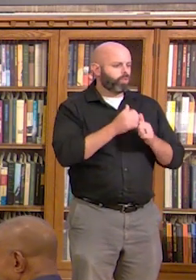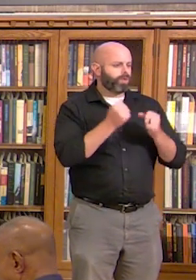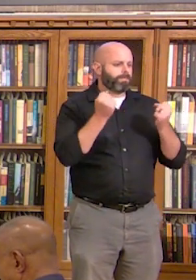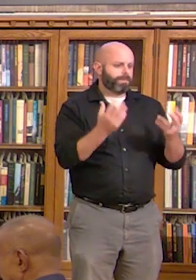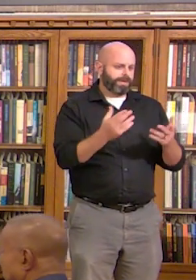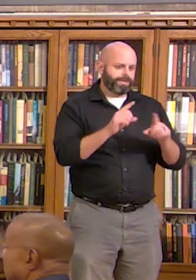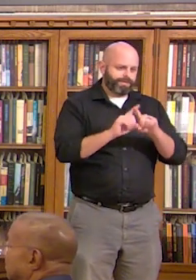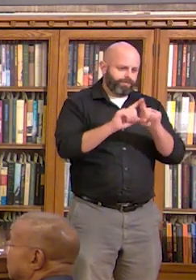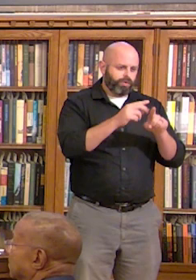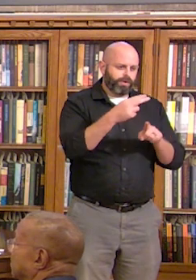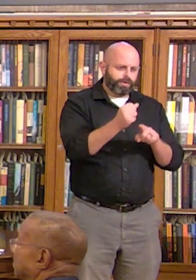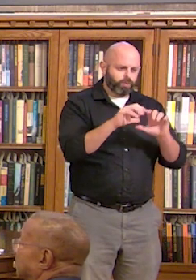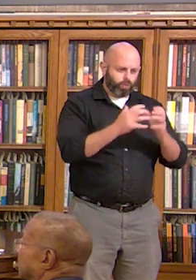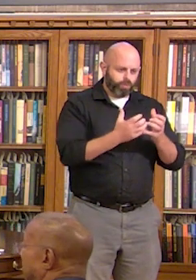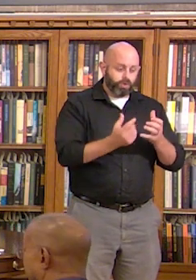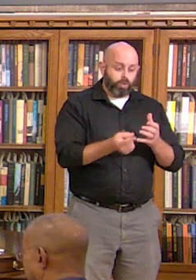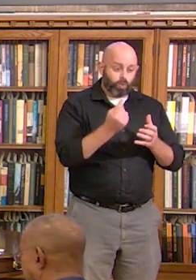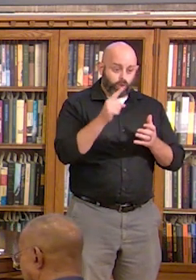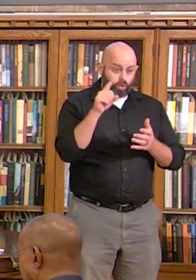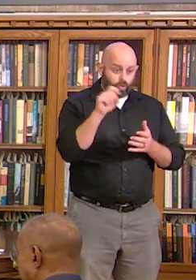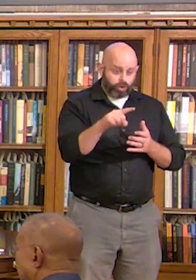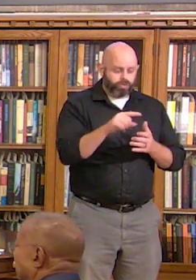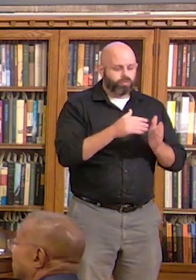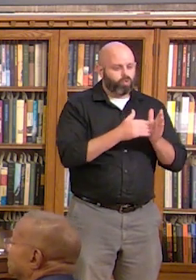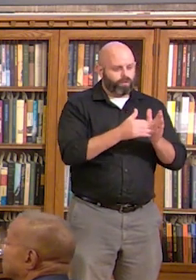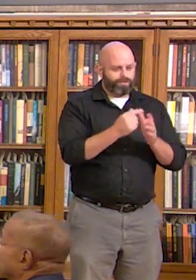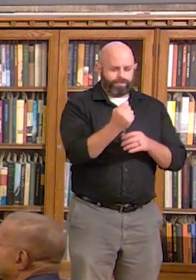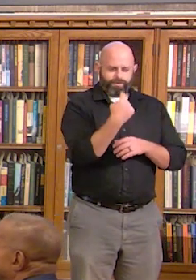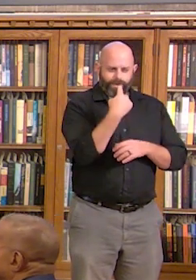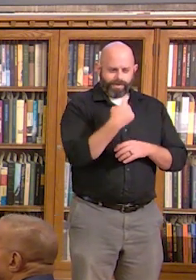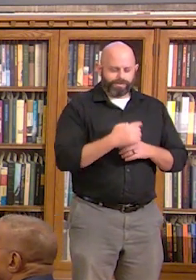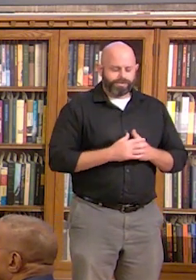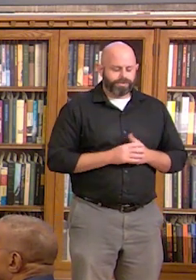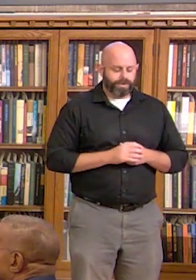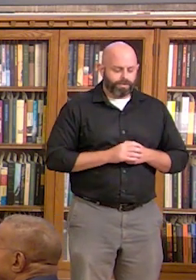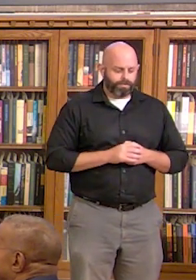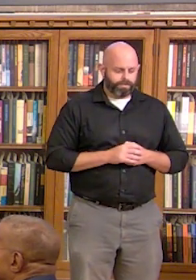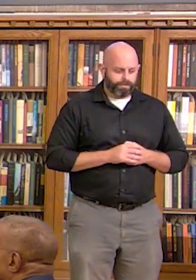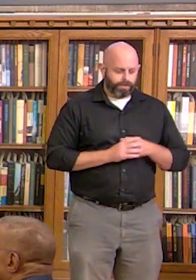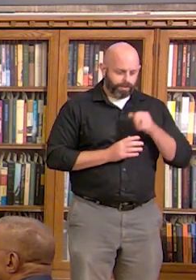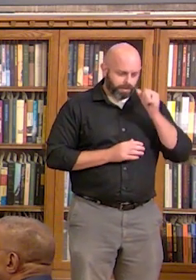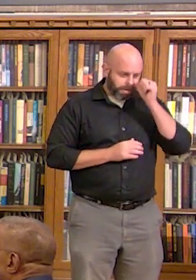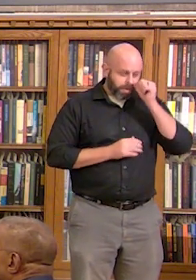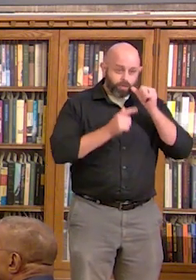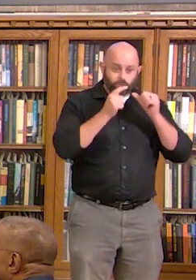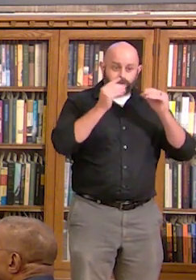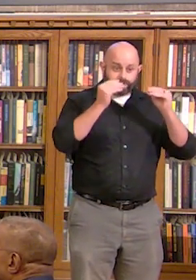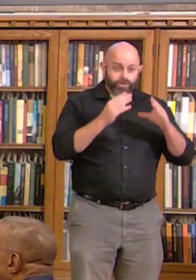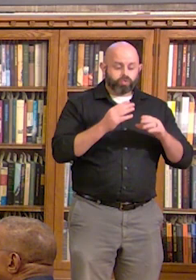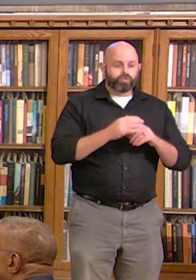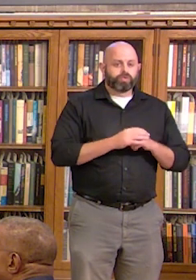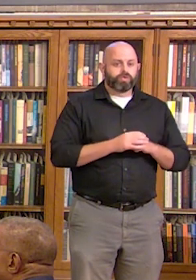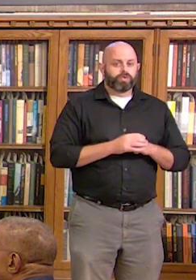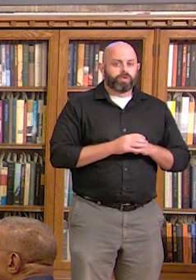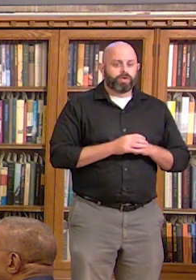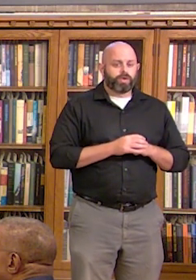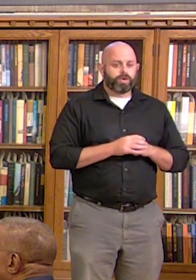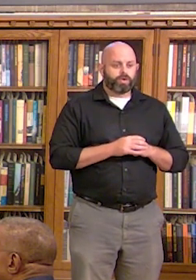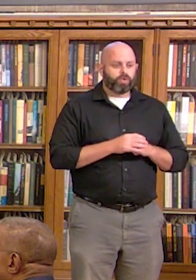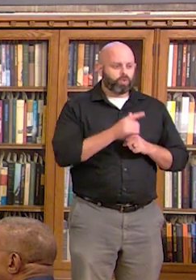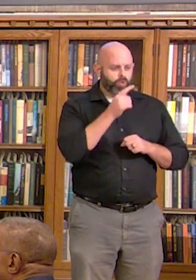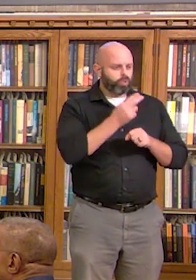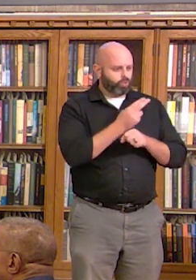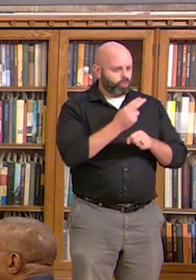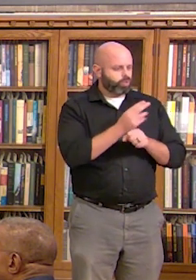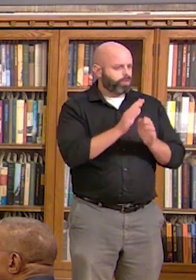groups and one of the questions that I'm asked by uh teachers who use from slavy to freedom and they're not